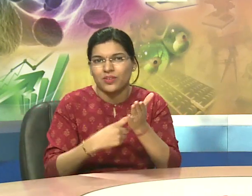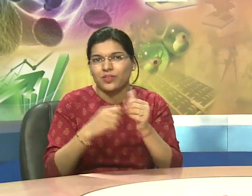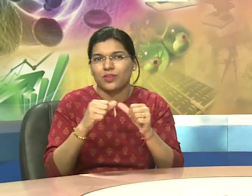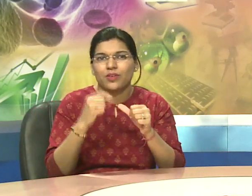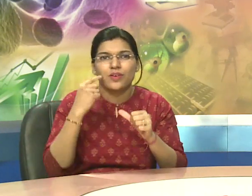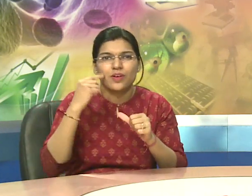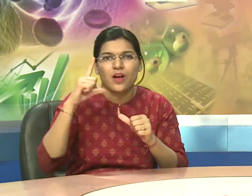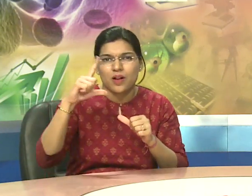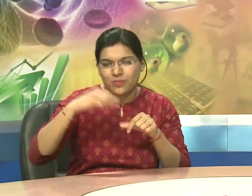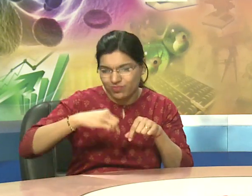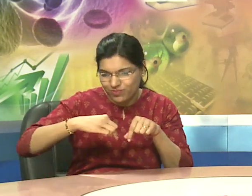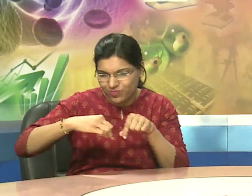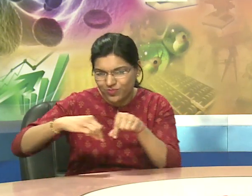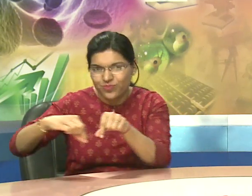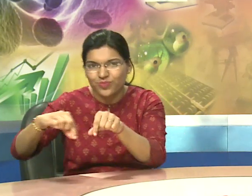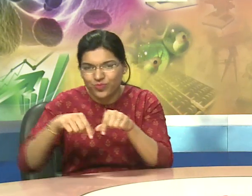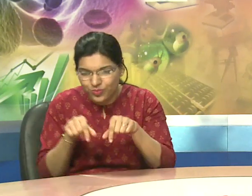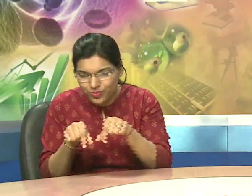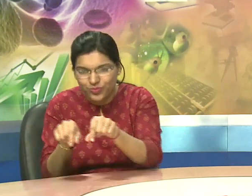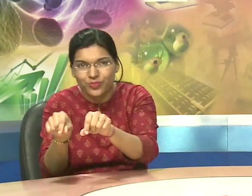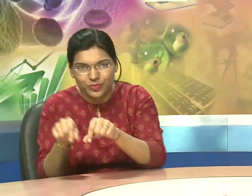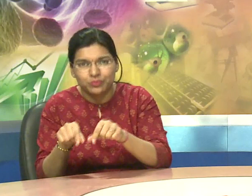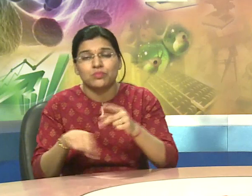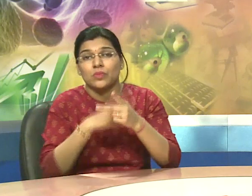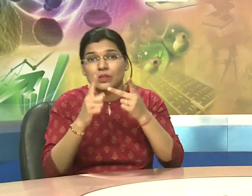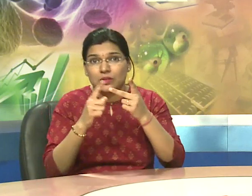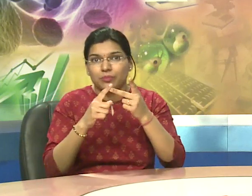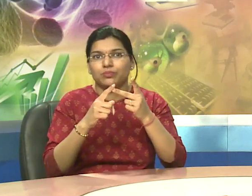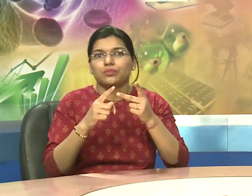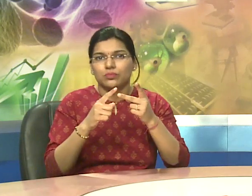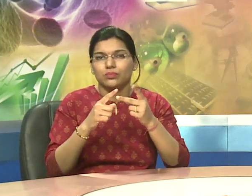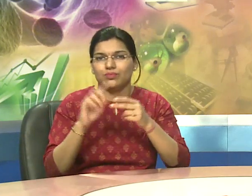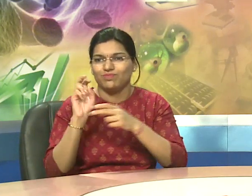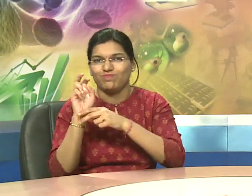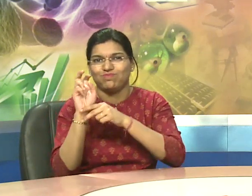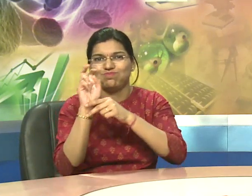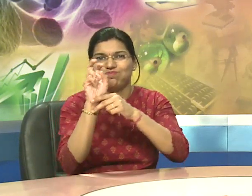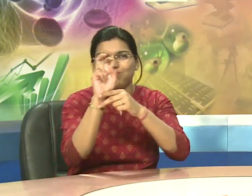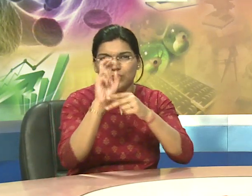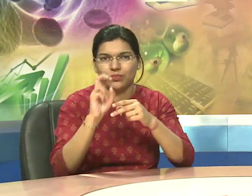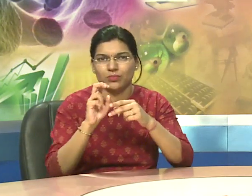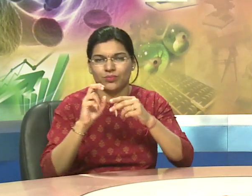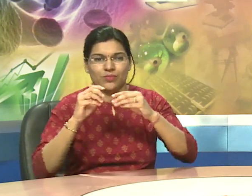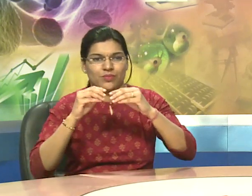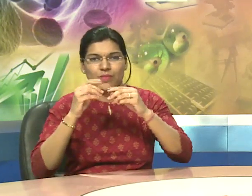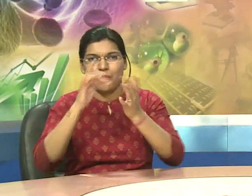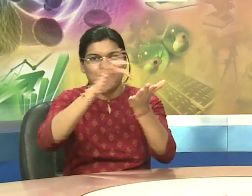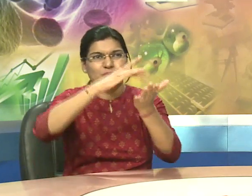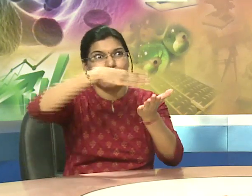are termed as land transport. There are different kind of land transport such as